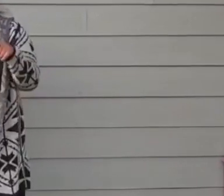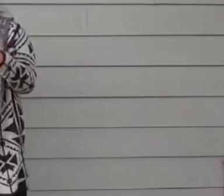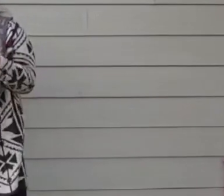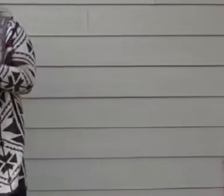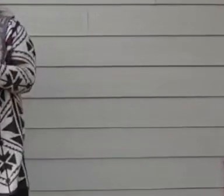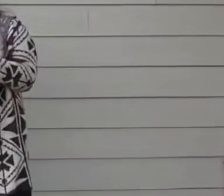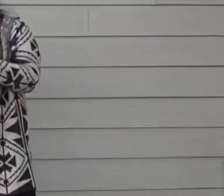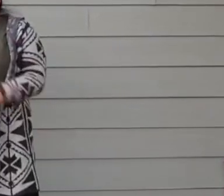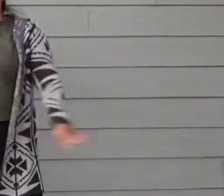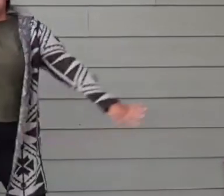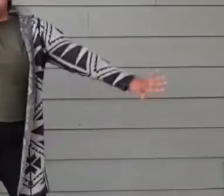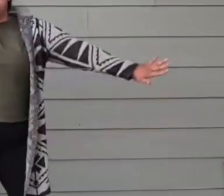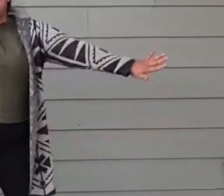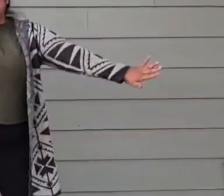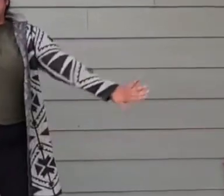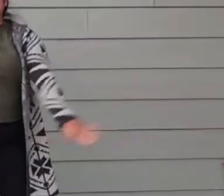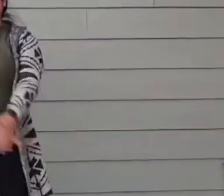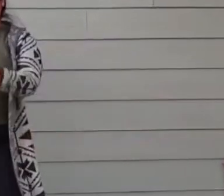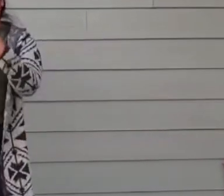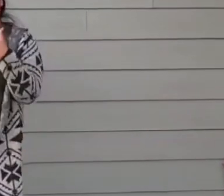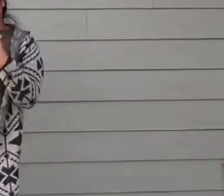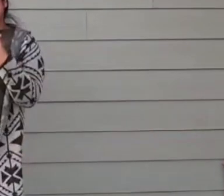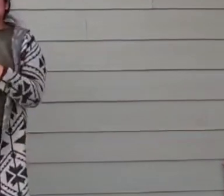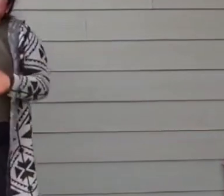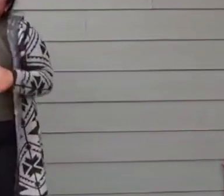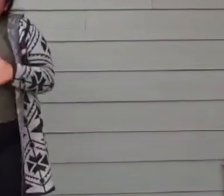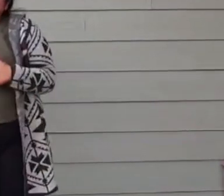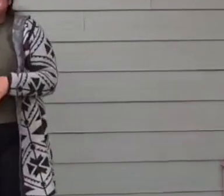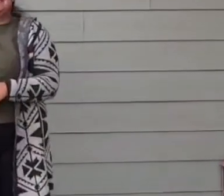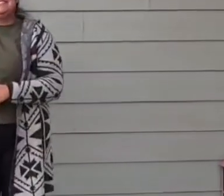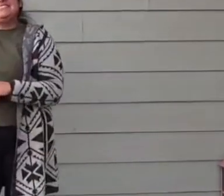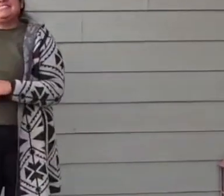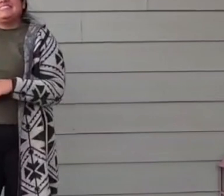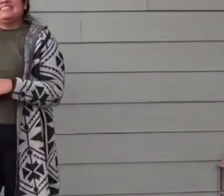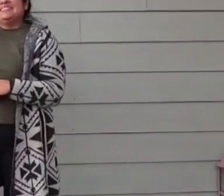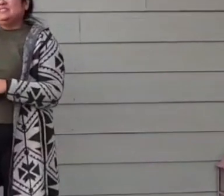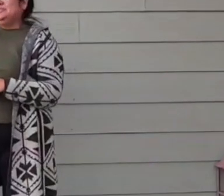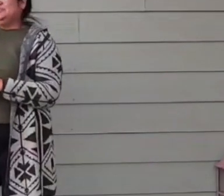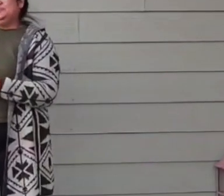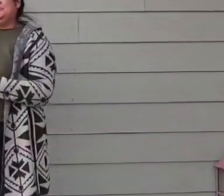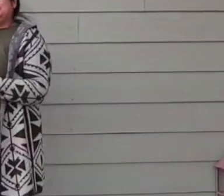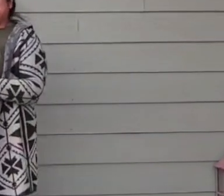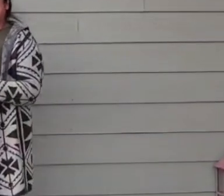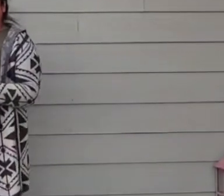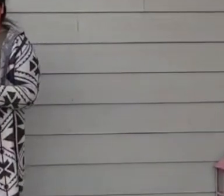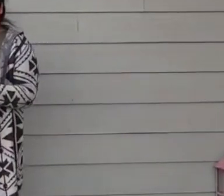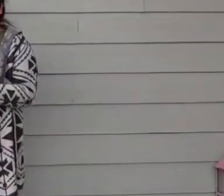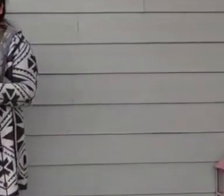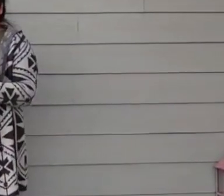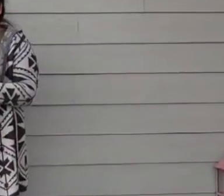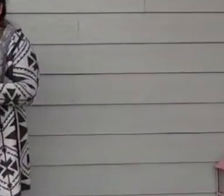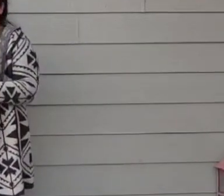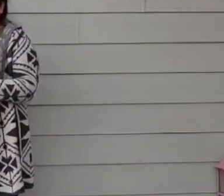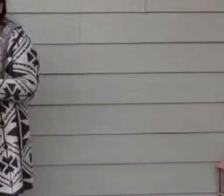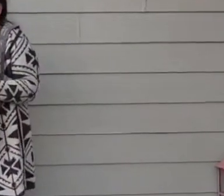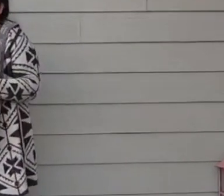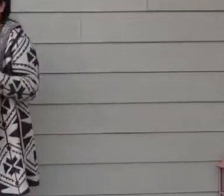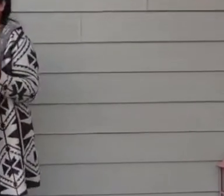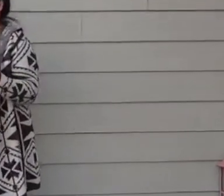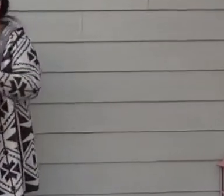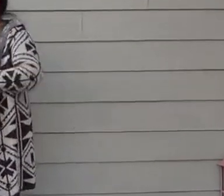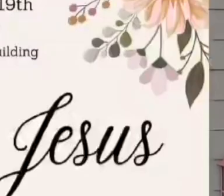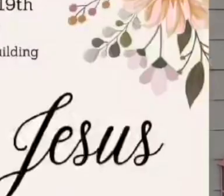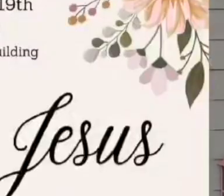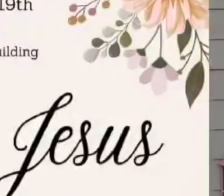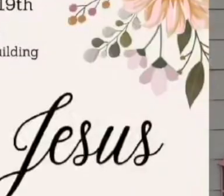sure and download to stay connected with all things Living Water. Yes. And Women's Conference, October 19th.